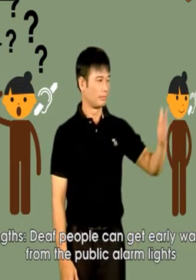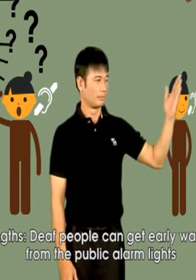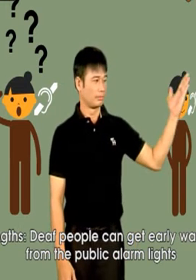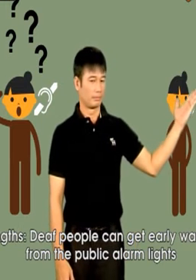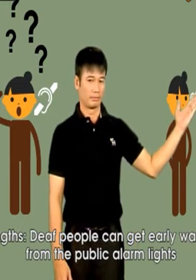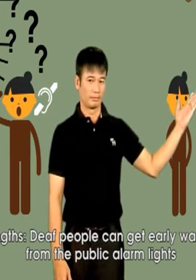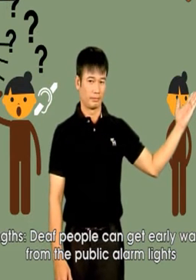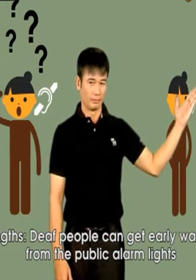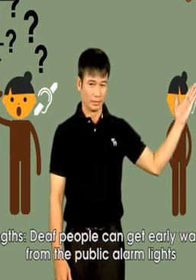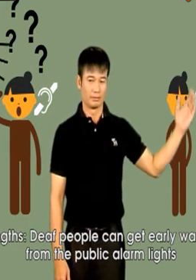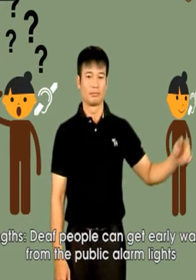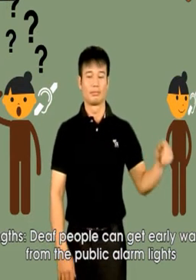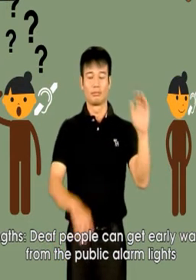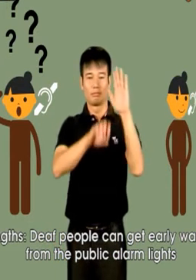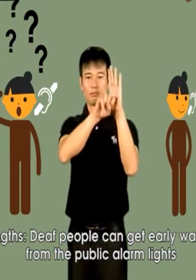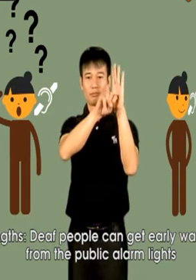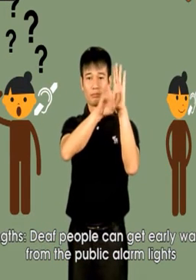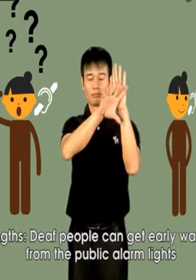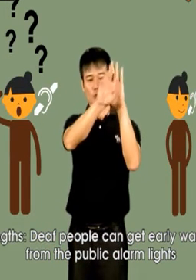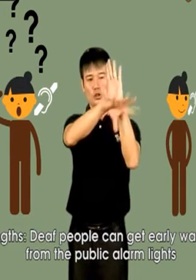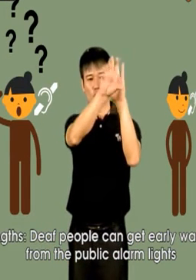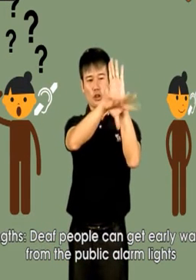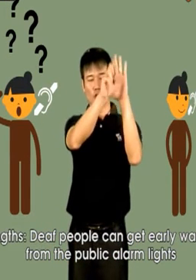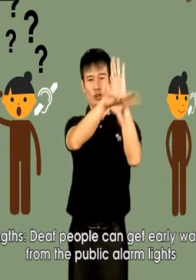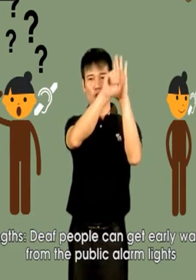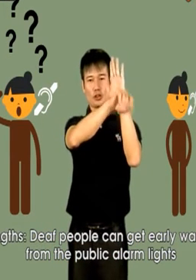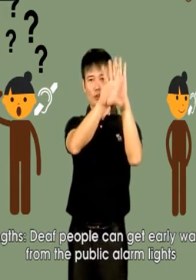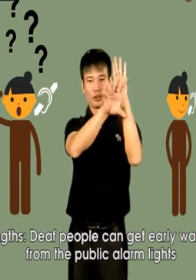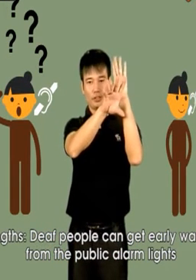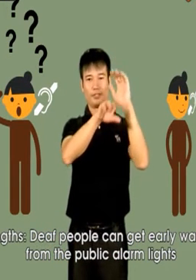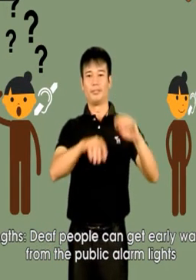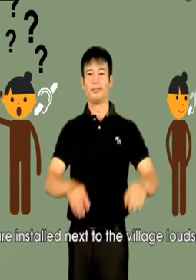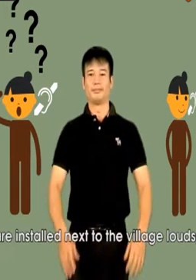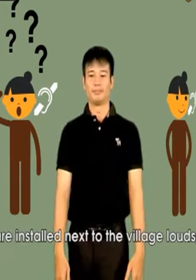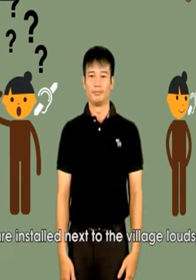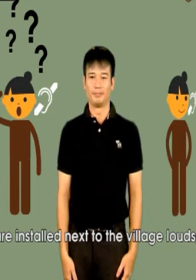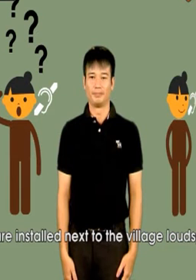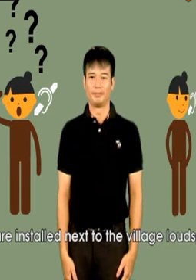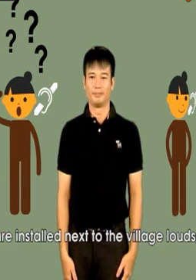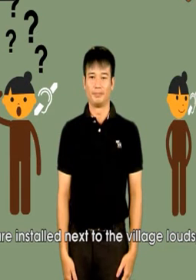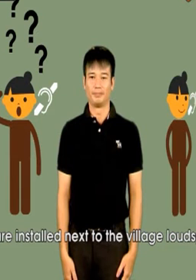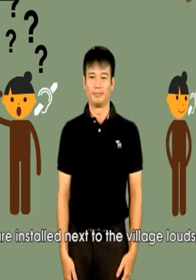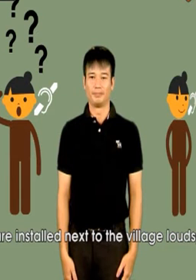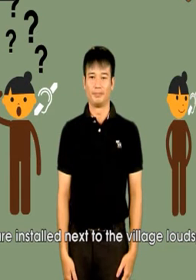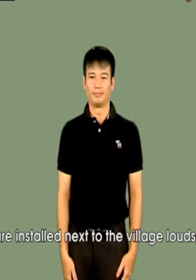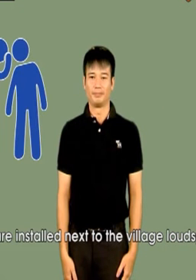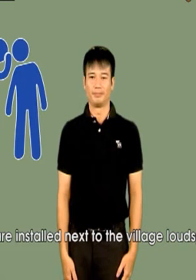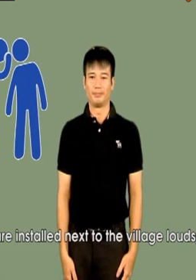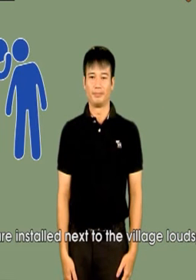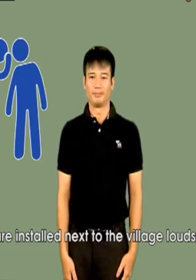Strengths. Deaf people can get early warnings from the public alarm lights, which are installed next to the village